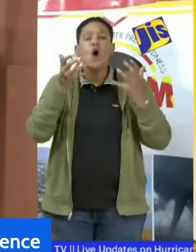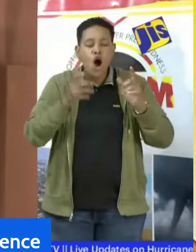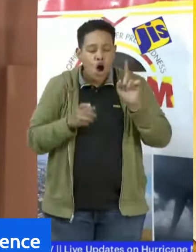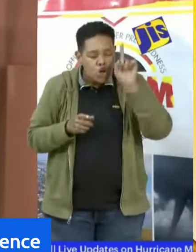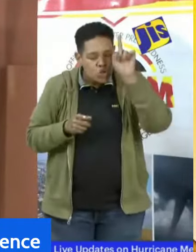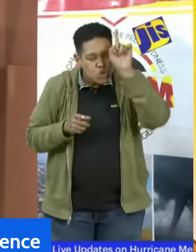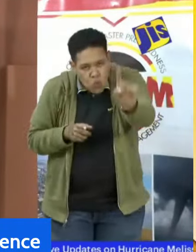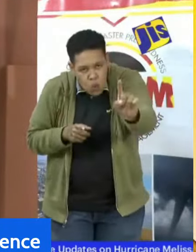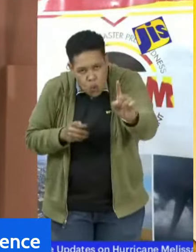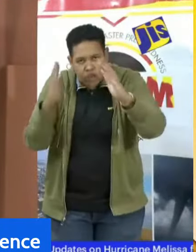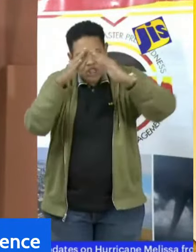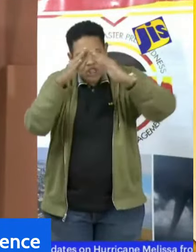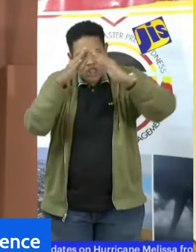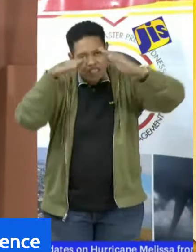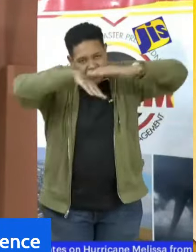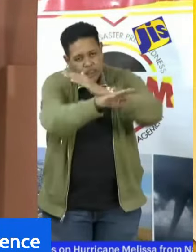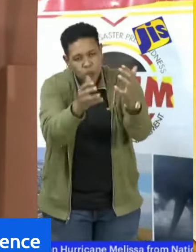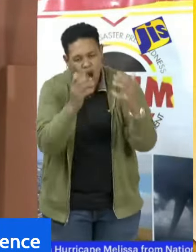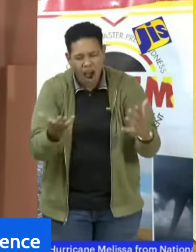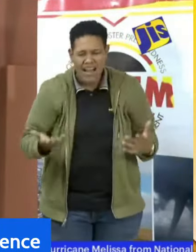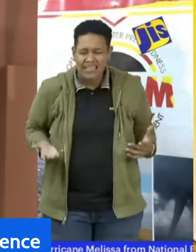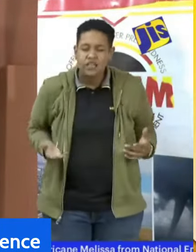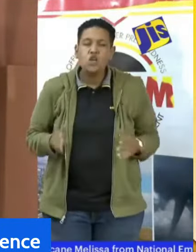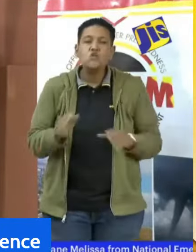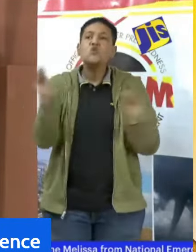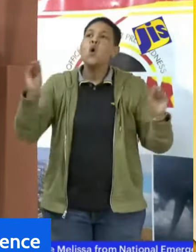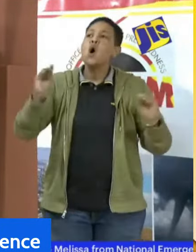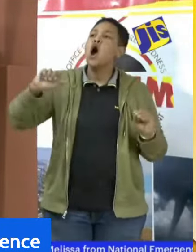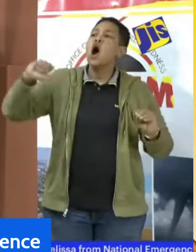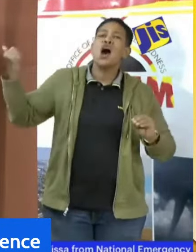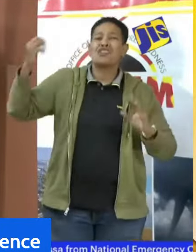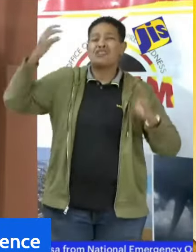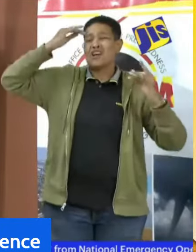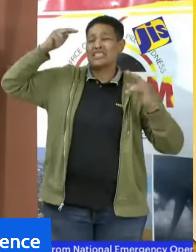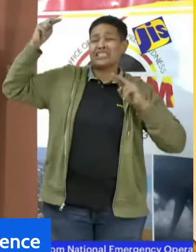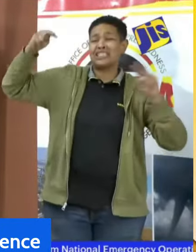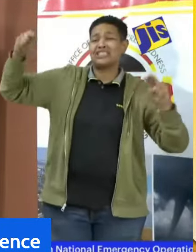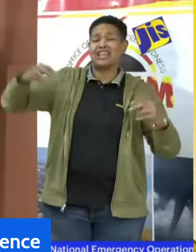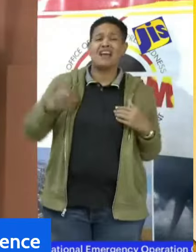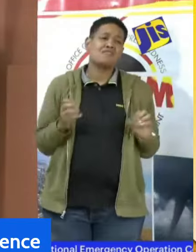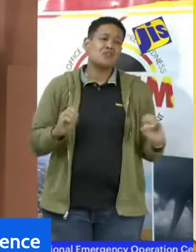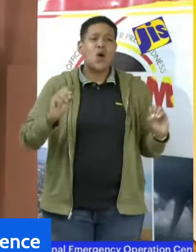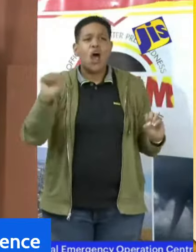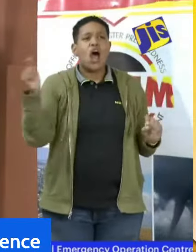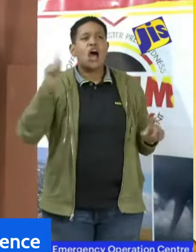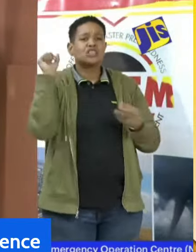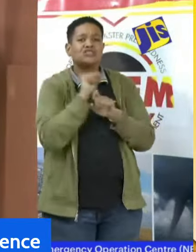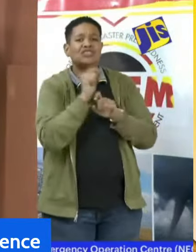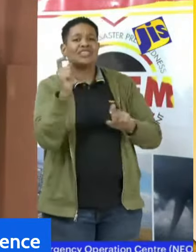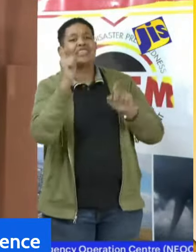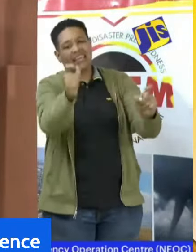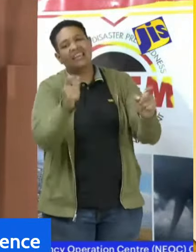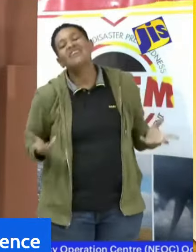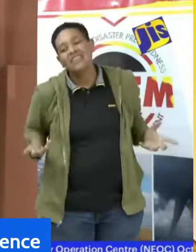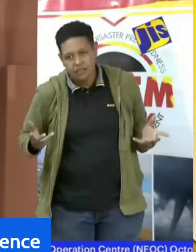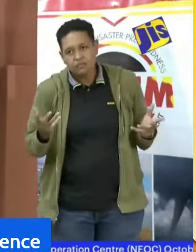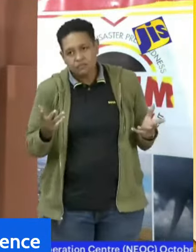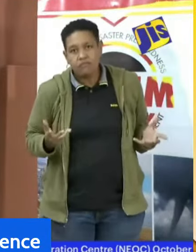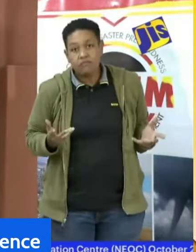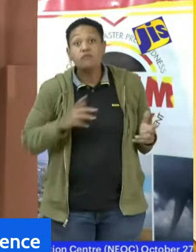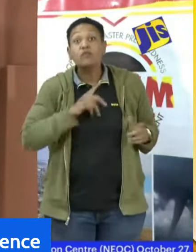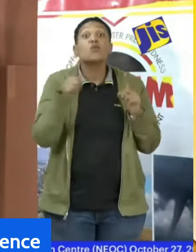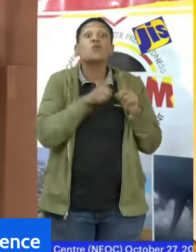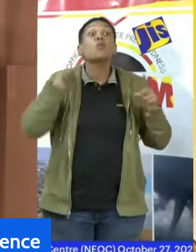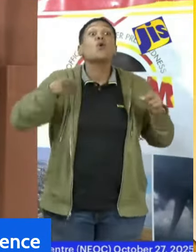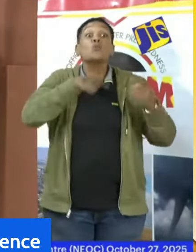to the shelters. There are no other considerations that are given when